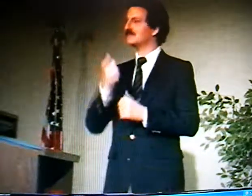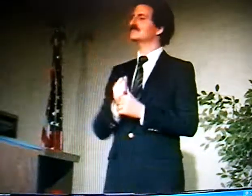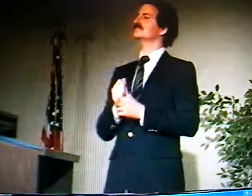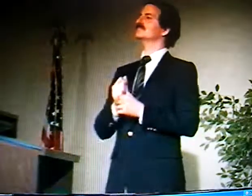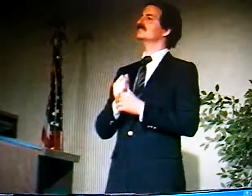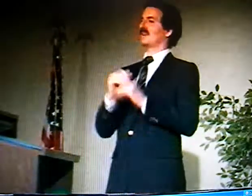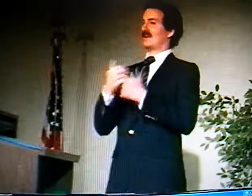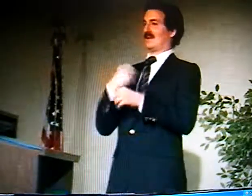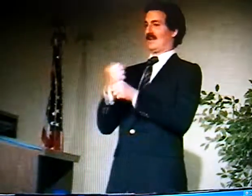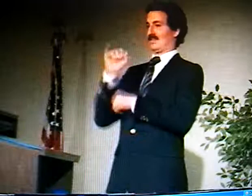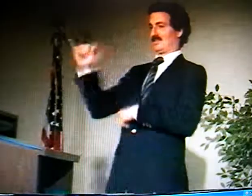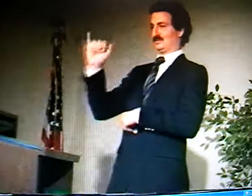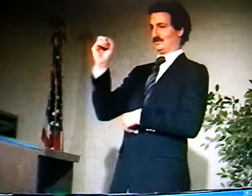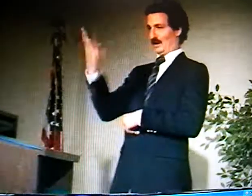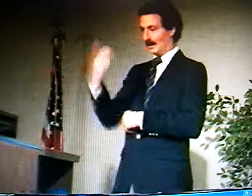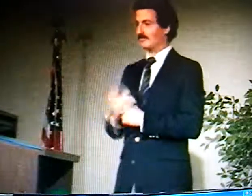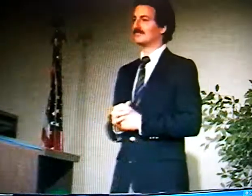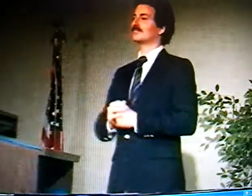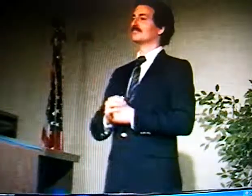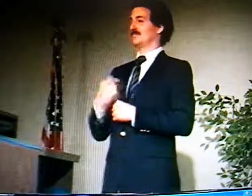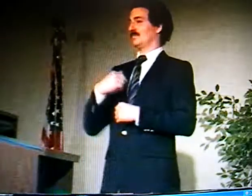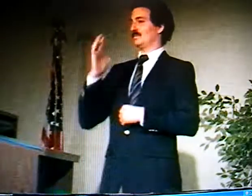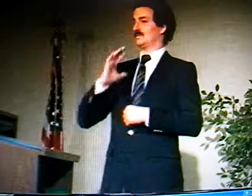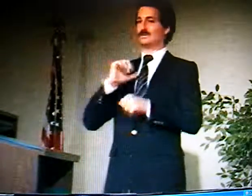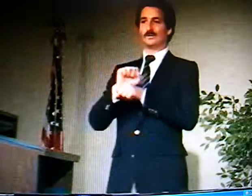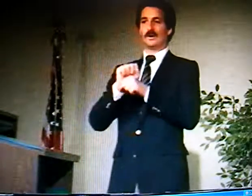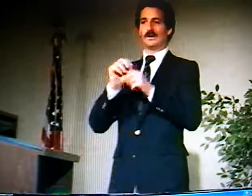I'm going to tell you a little bit about my job.